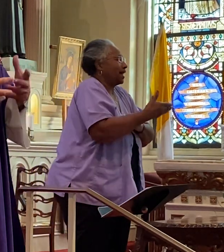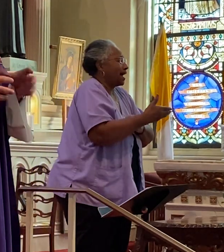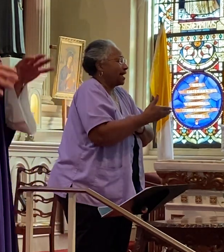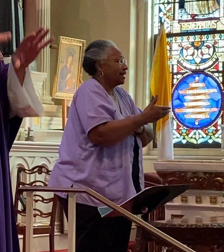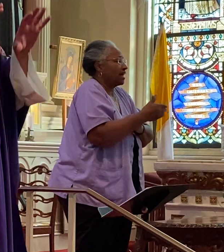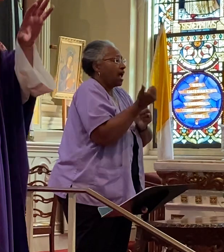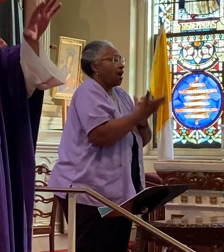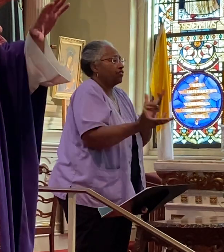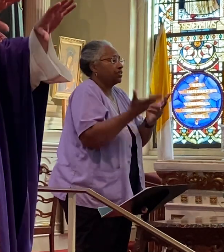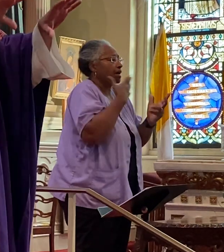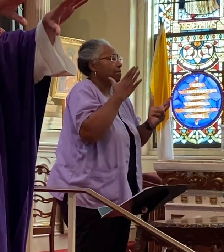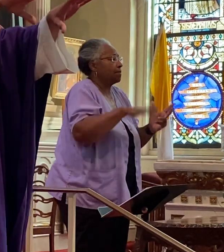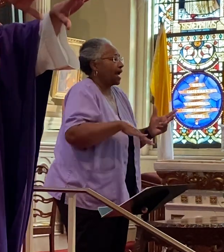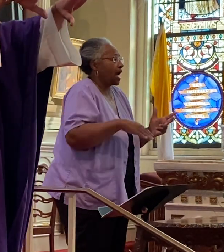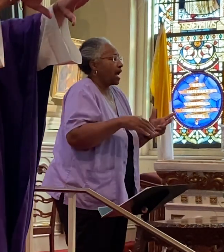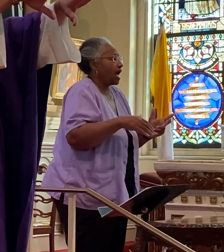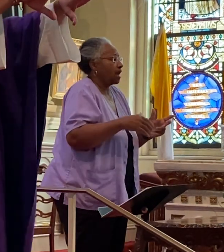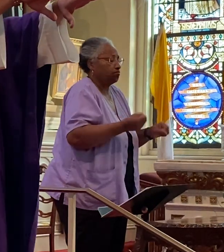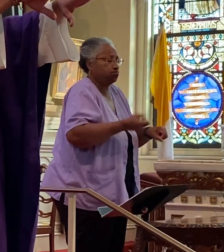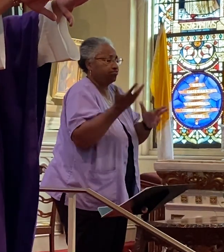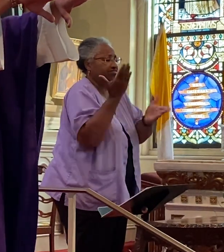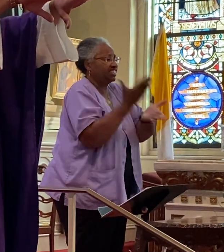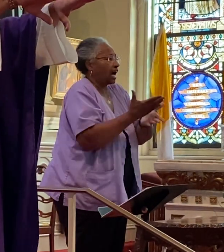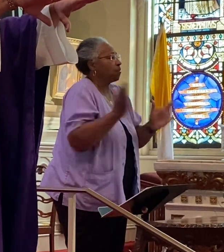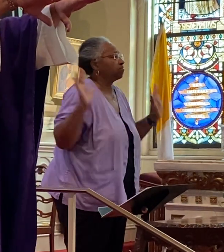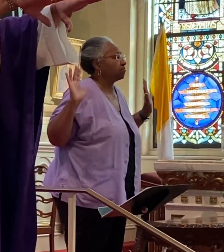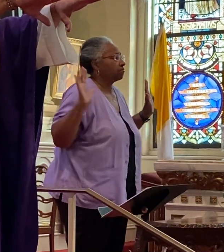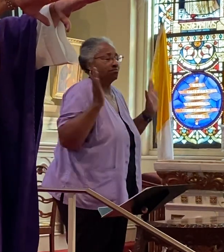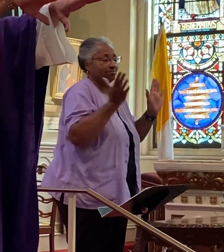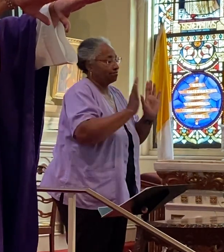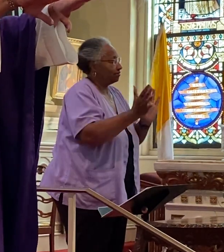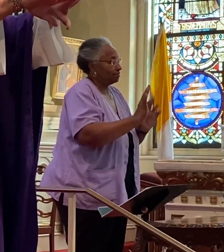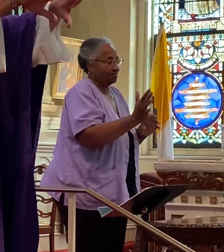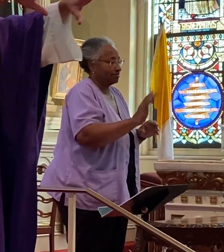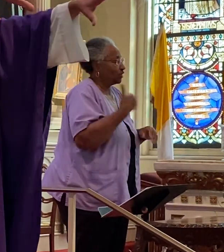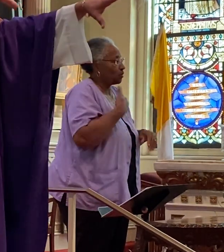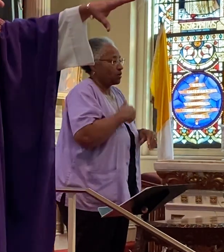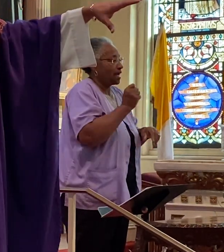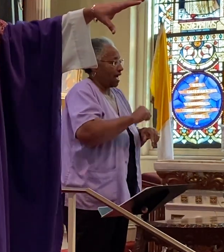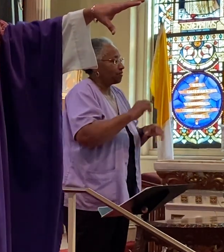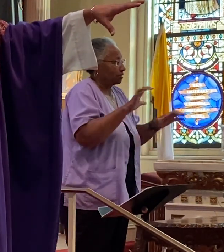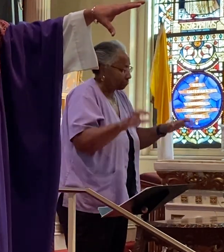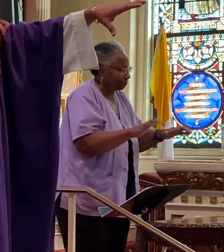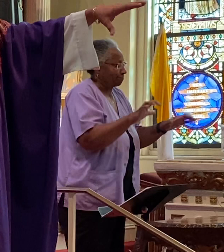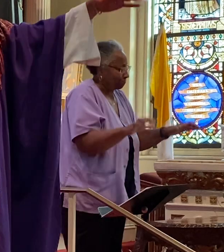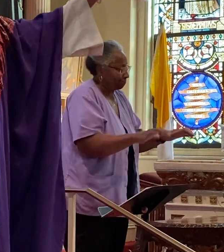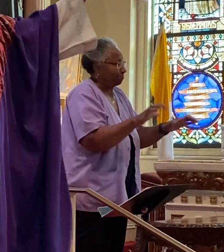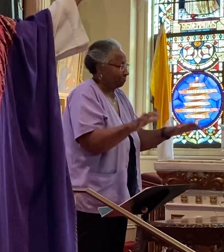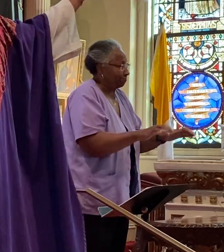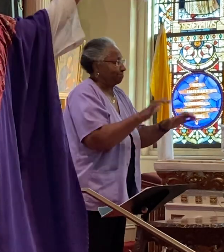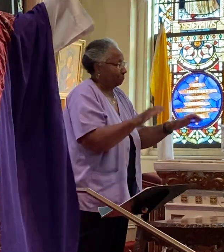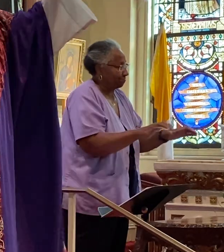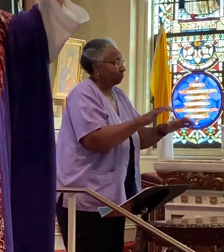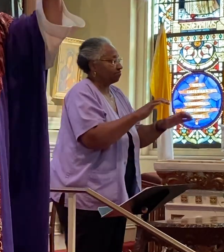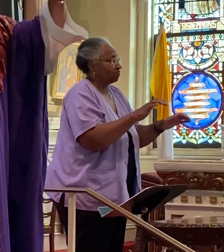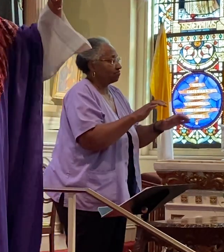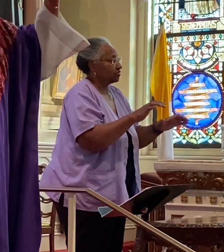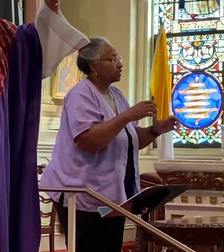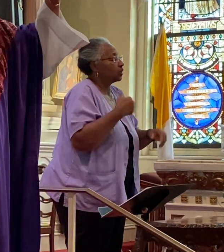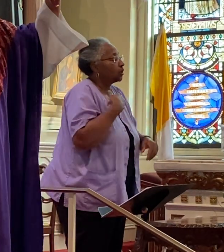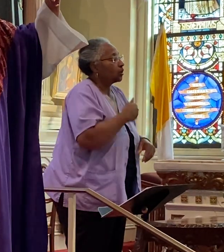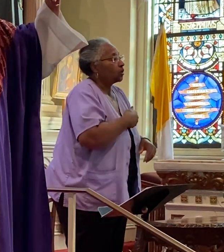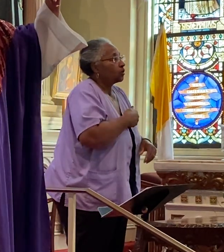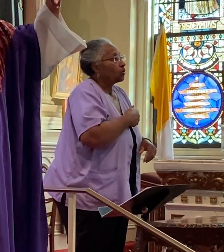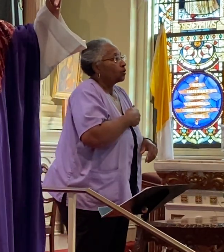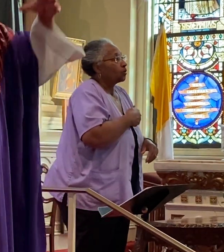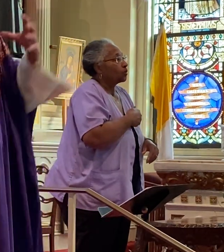need to fight them because we want clear vision. We want no obstacles. Not only in general, because it's